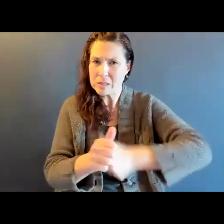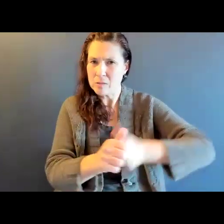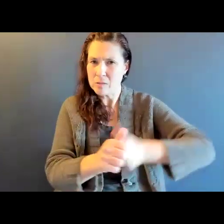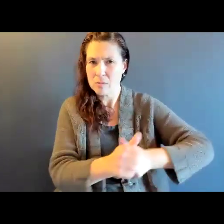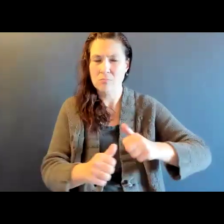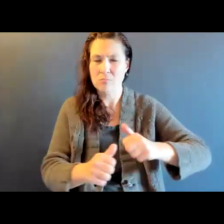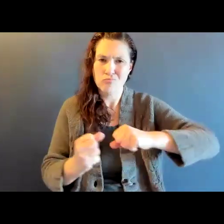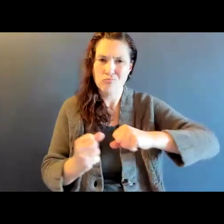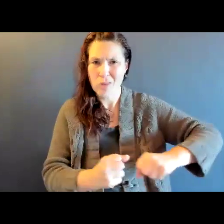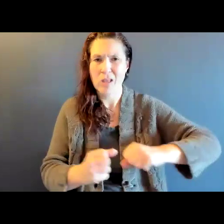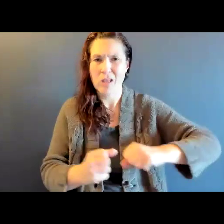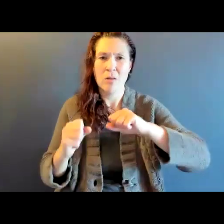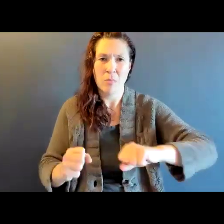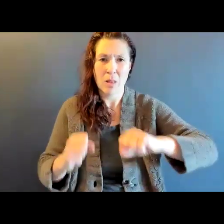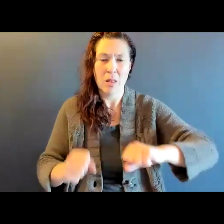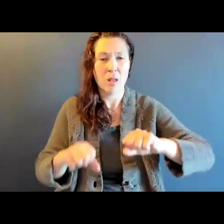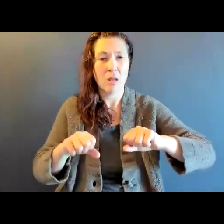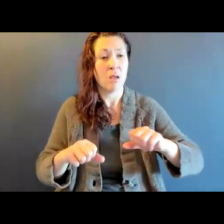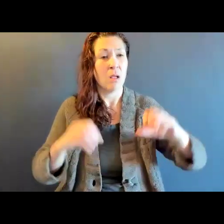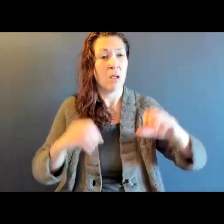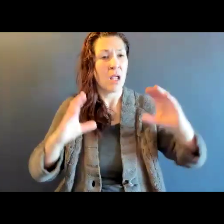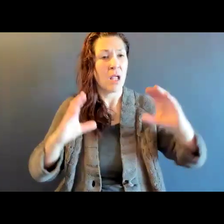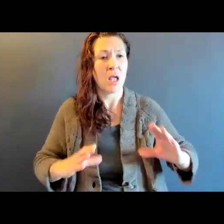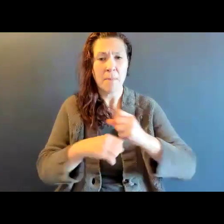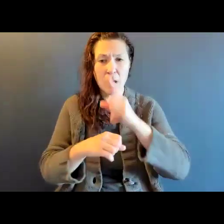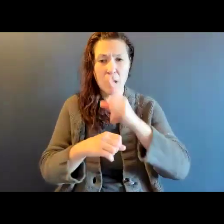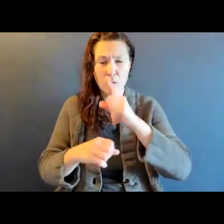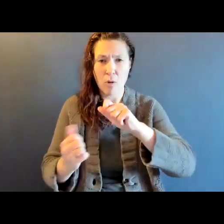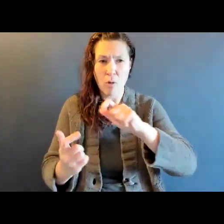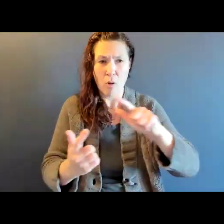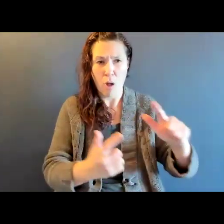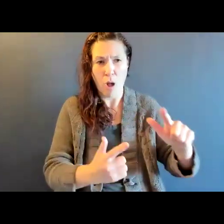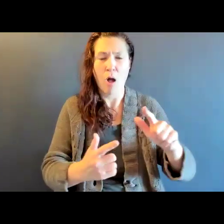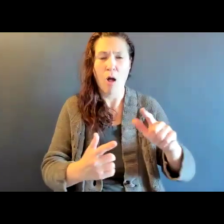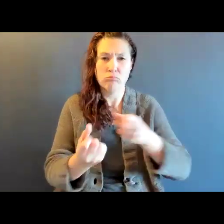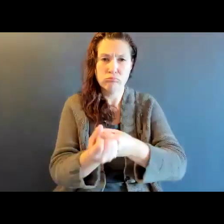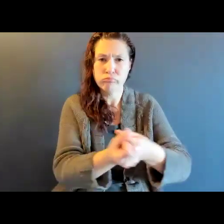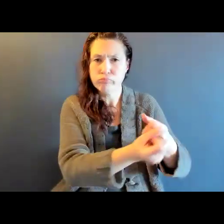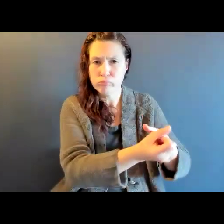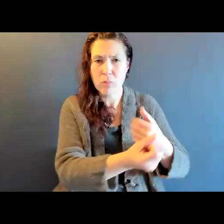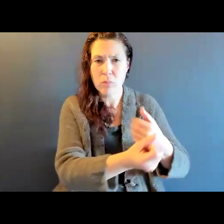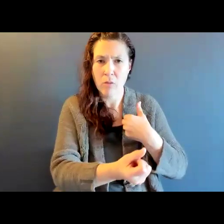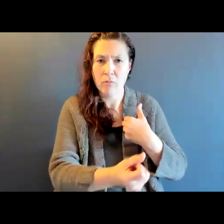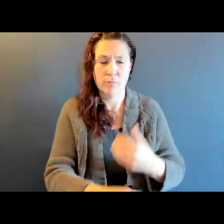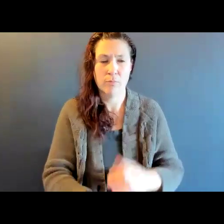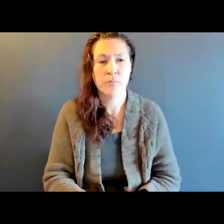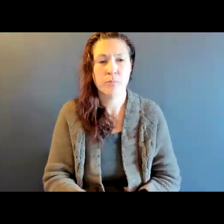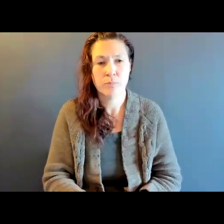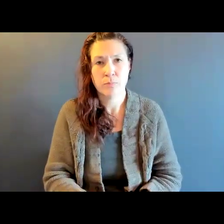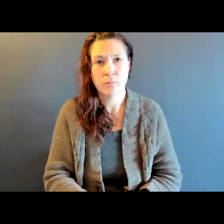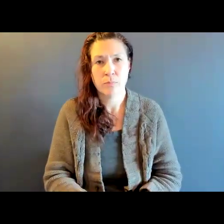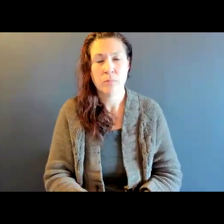as educators is to ensure that all receive the support necessary to thrive. In an